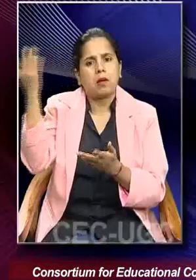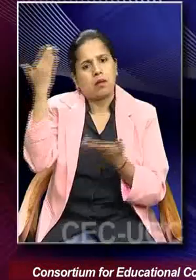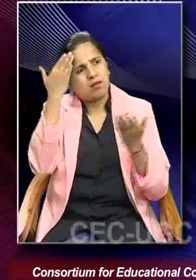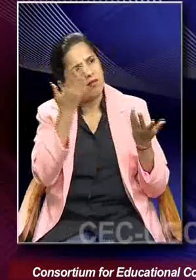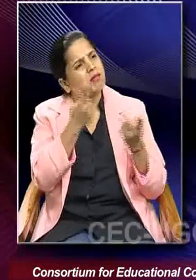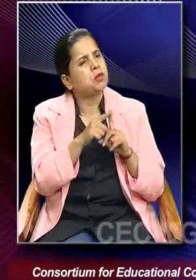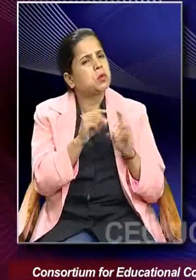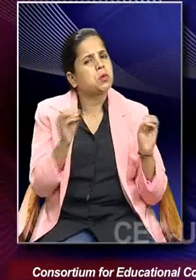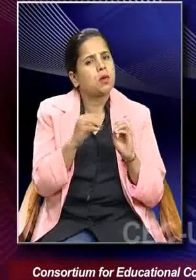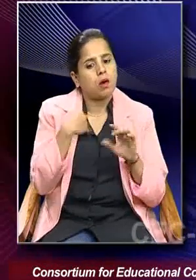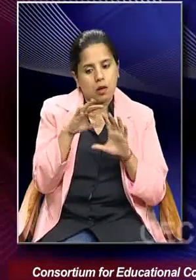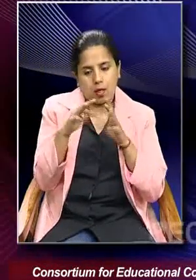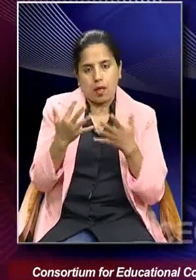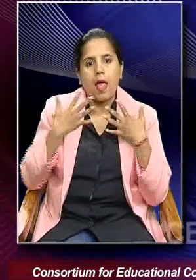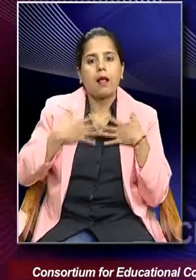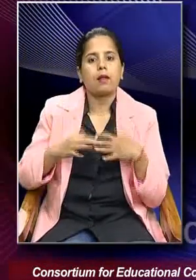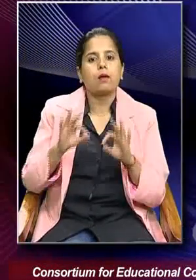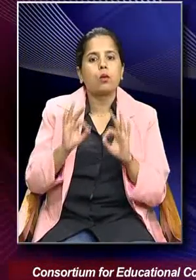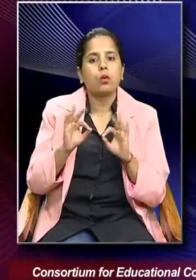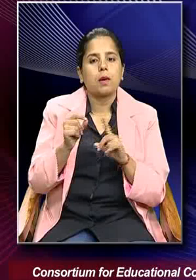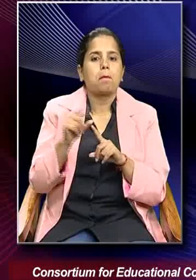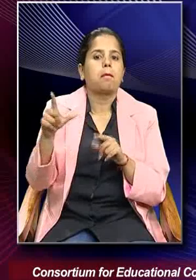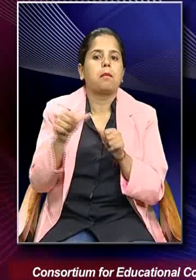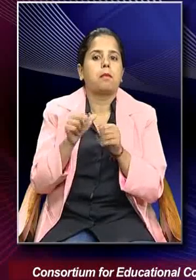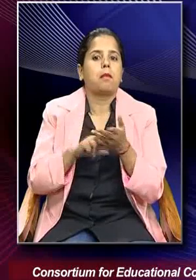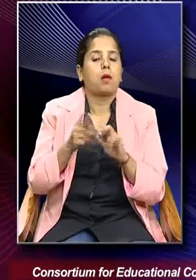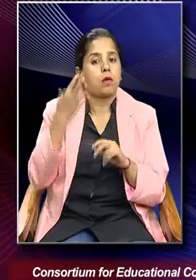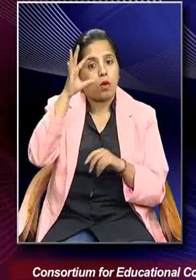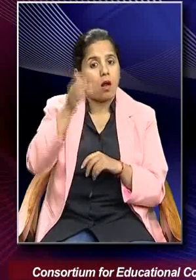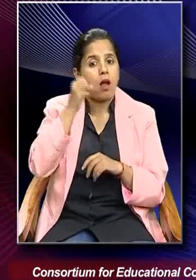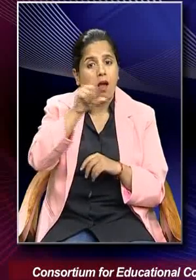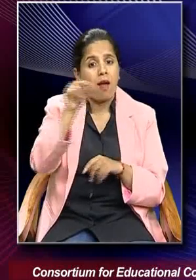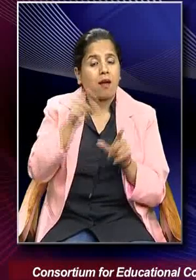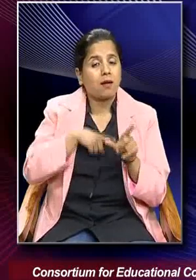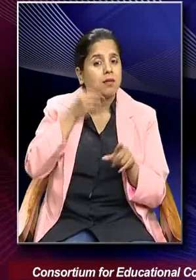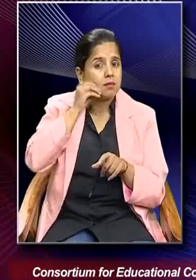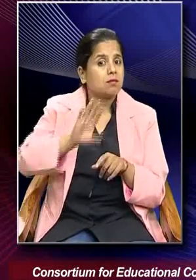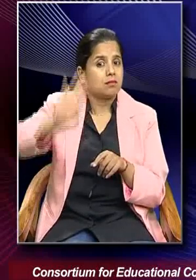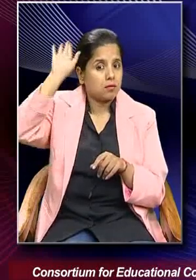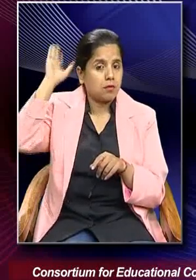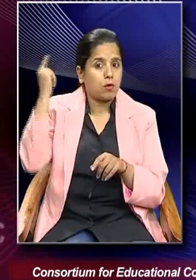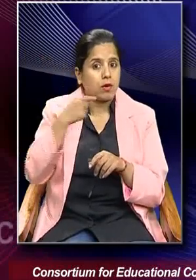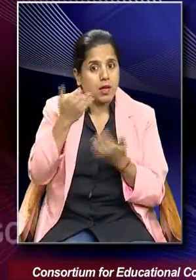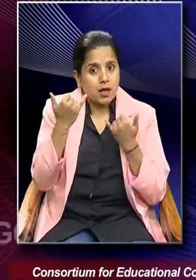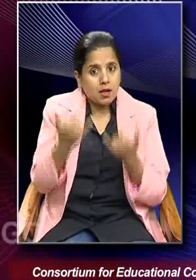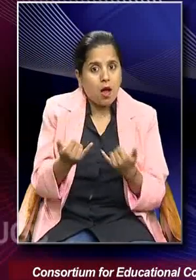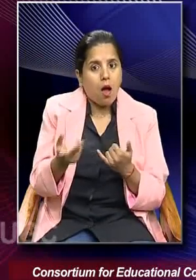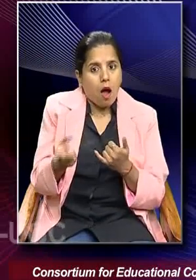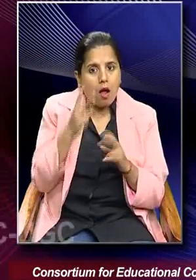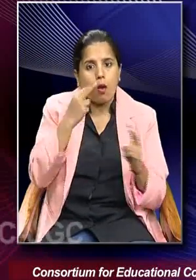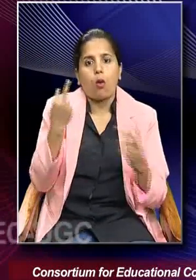planet. These were the wise words of Gandhi 100 years back, which are now